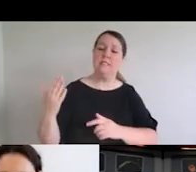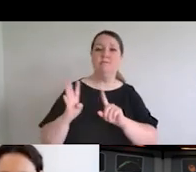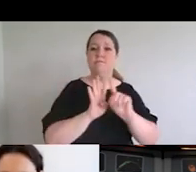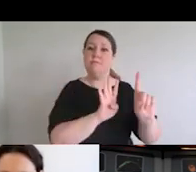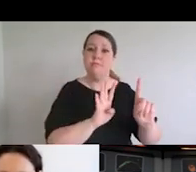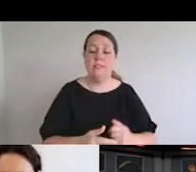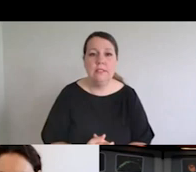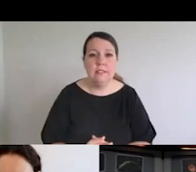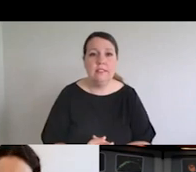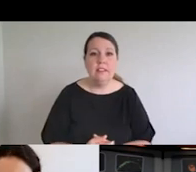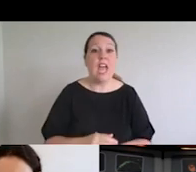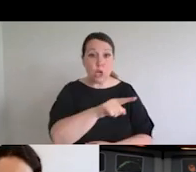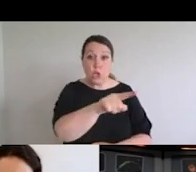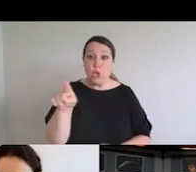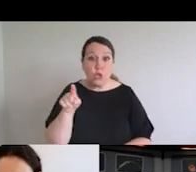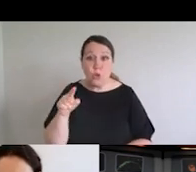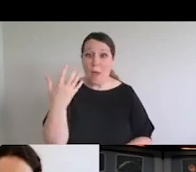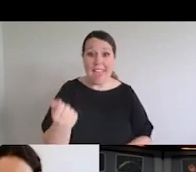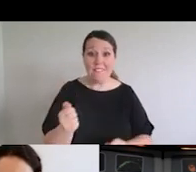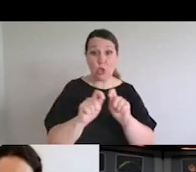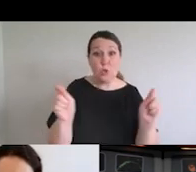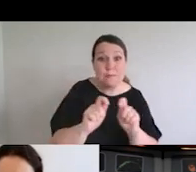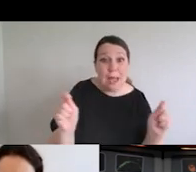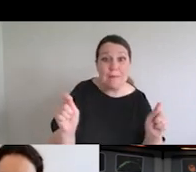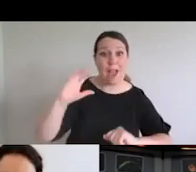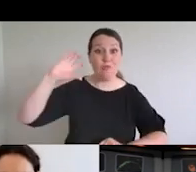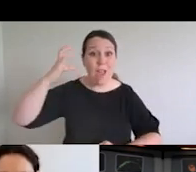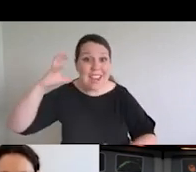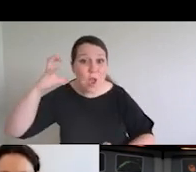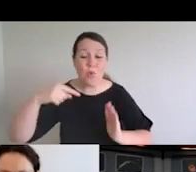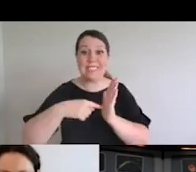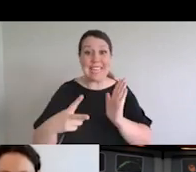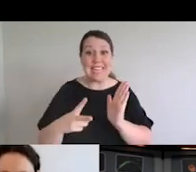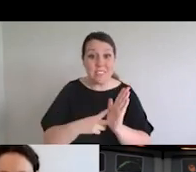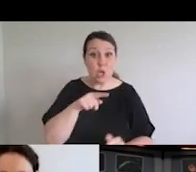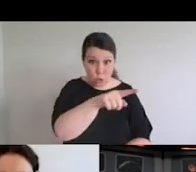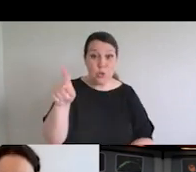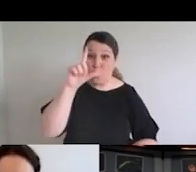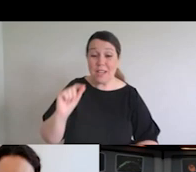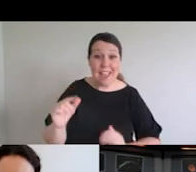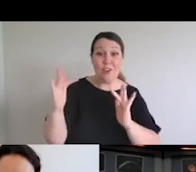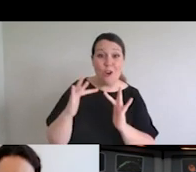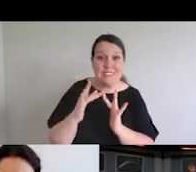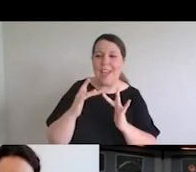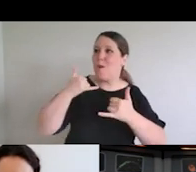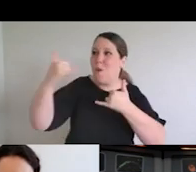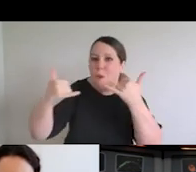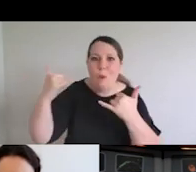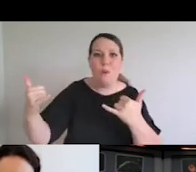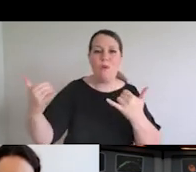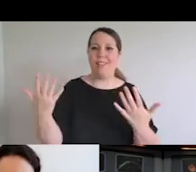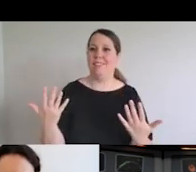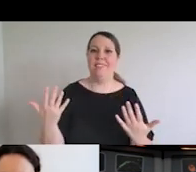editor. You've got radio stations, call into one of those radio stations. Talk to them about